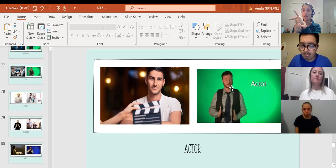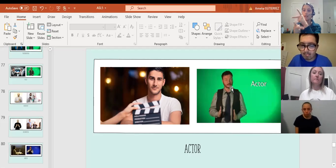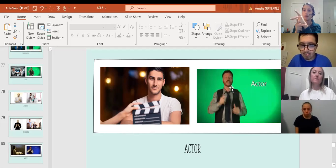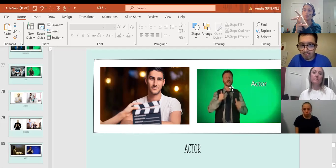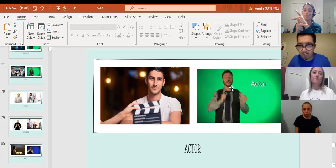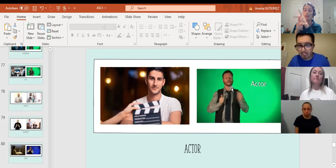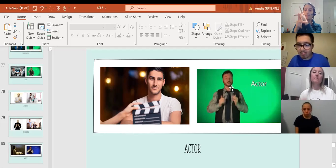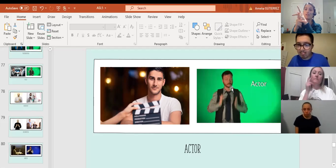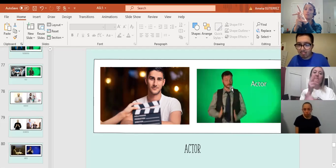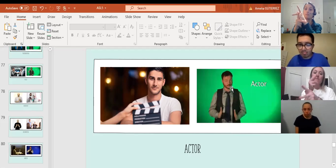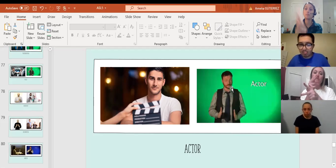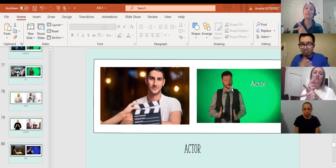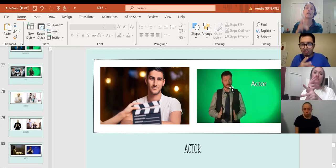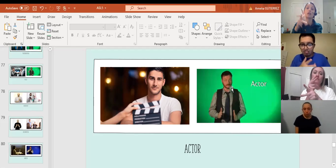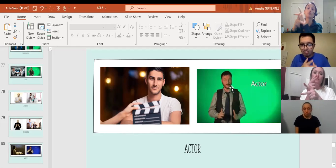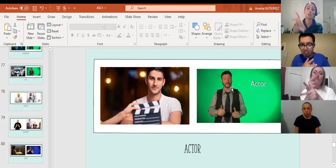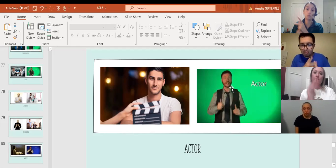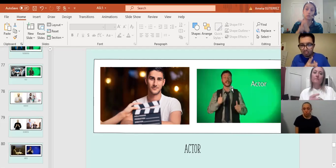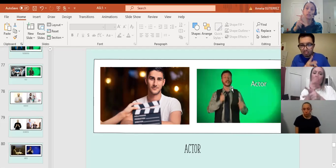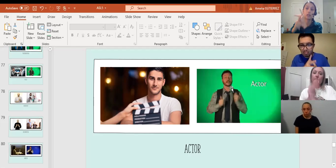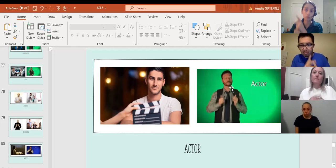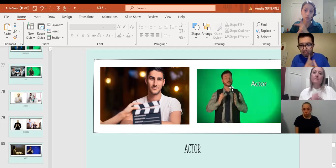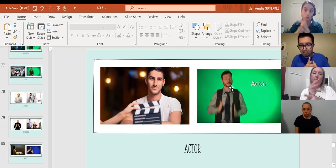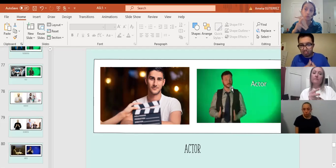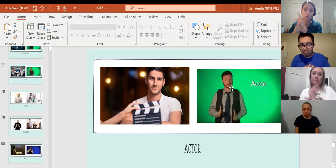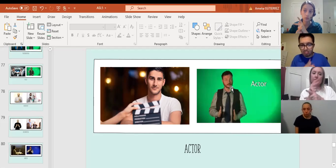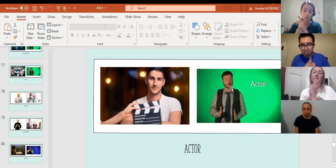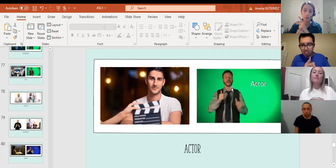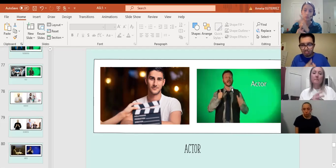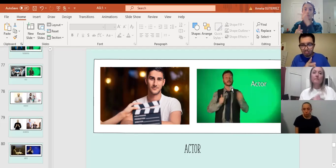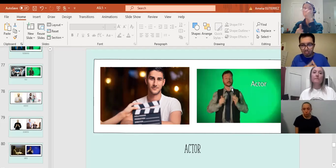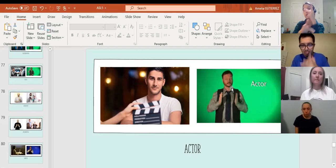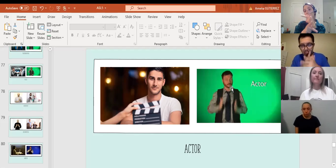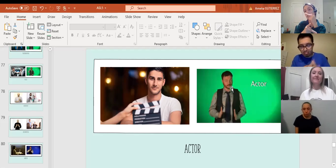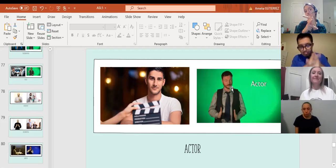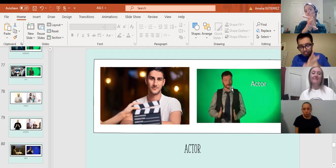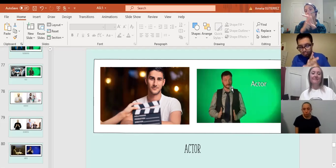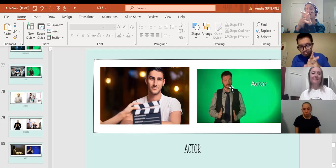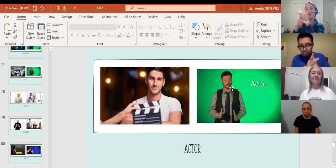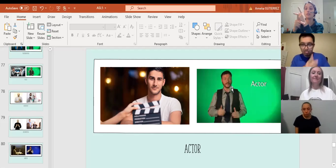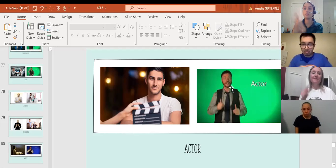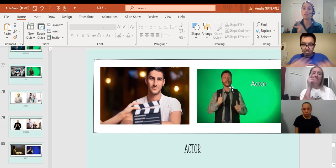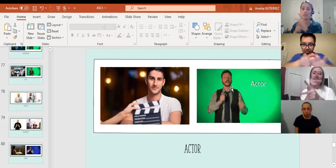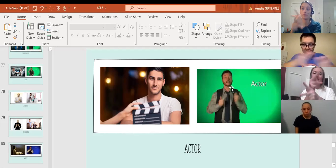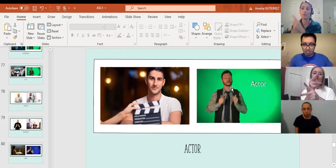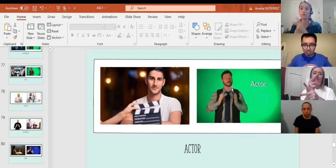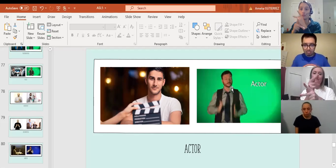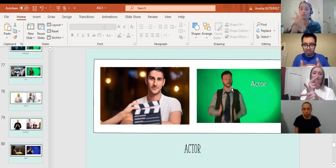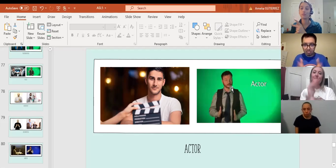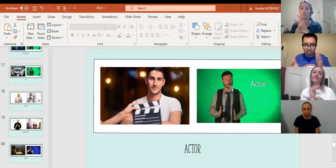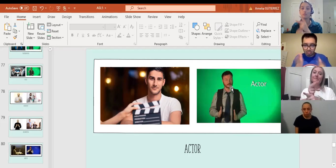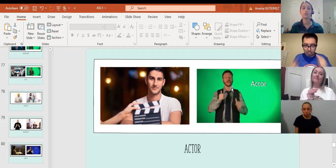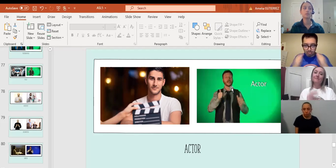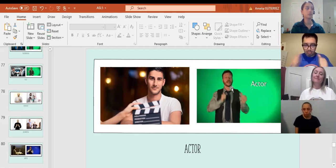So take care of and then being careful, careful. So take care of and then being careful.